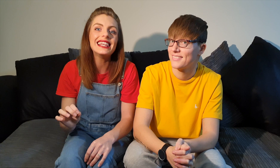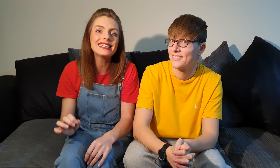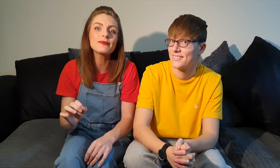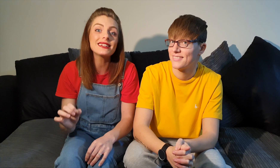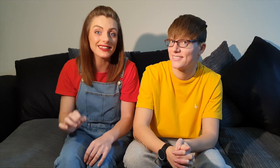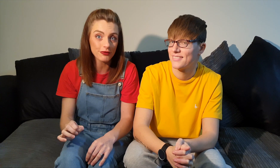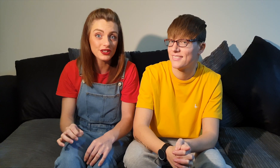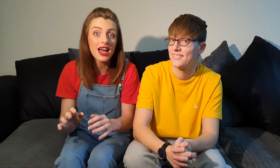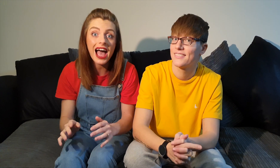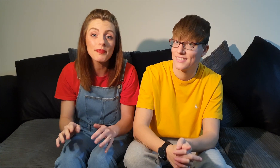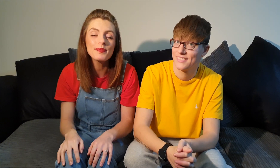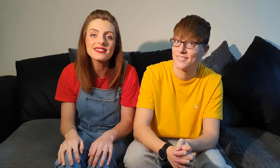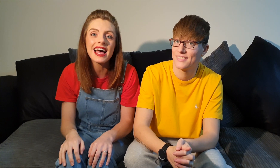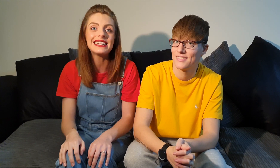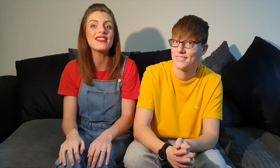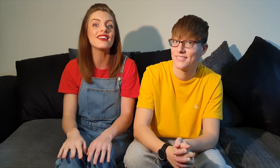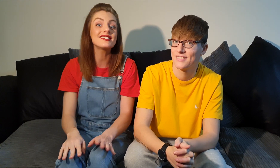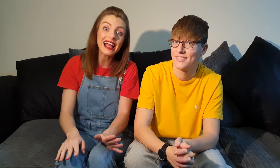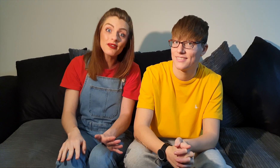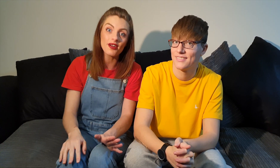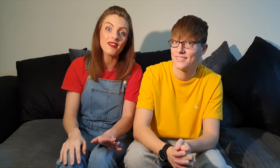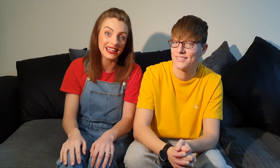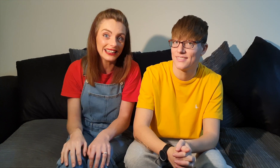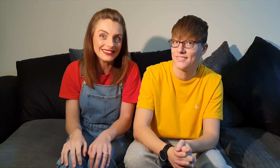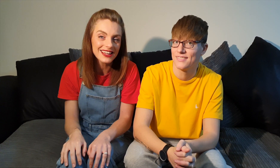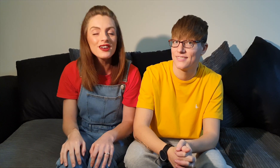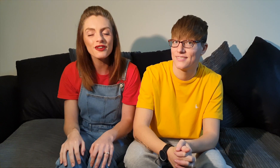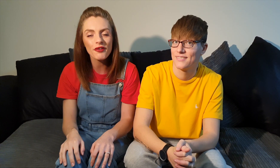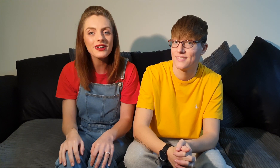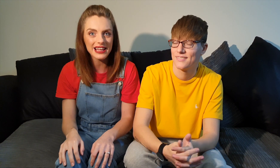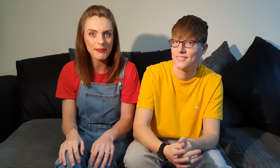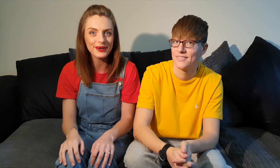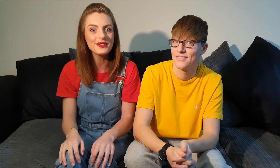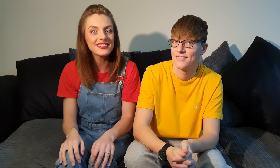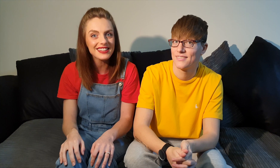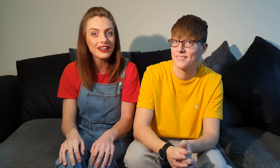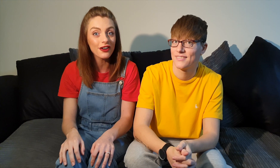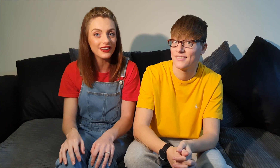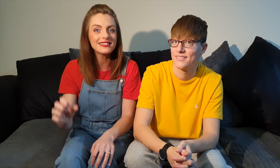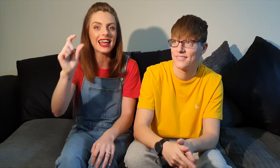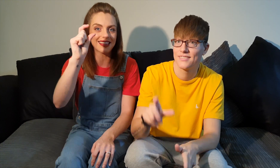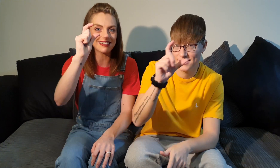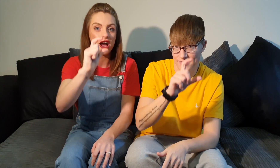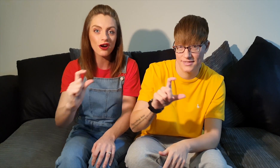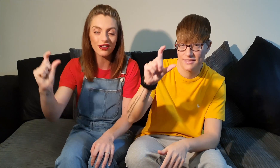little bit different to how people sign in the south of England. So for example, you can sign colours like this,